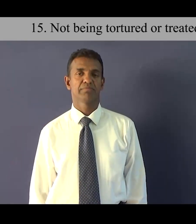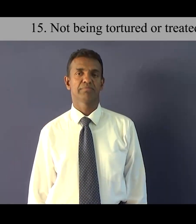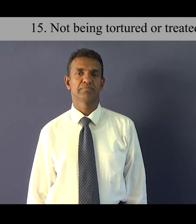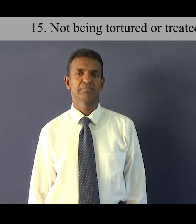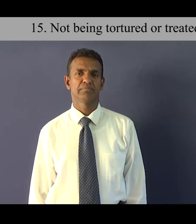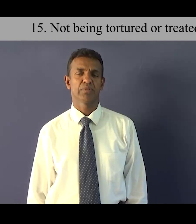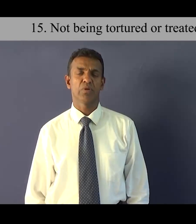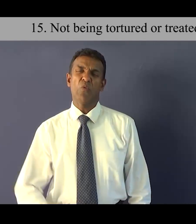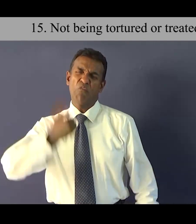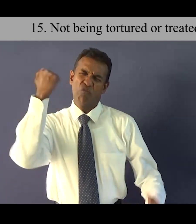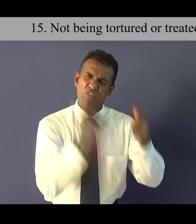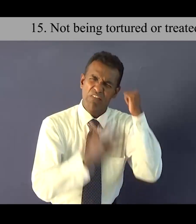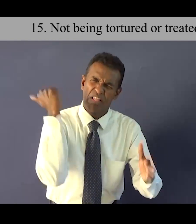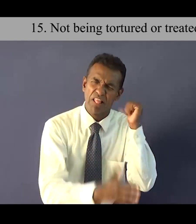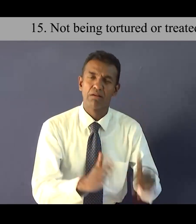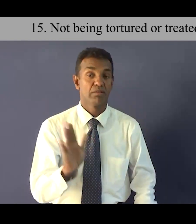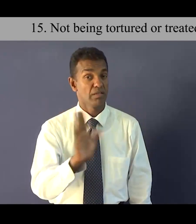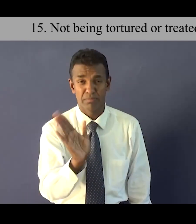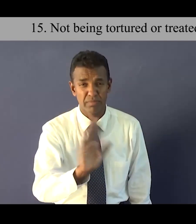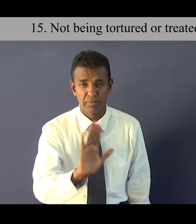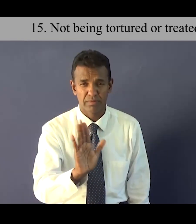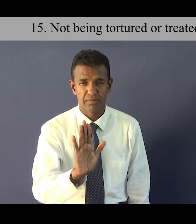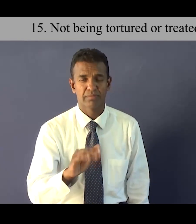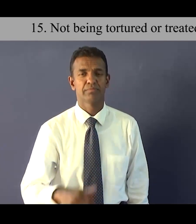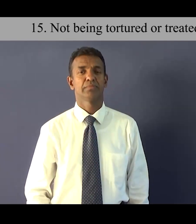not being tortured or treated cruelly.